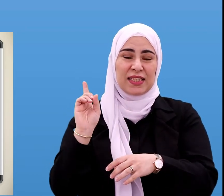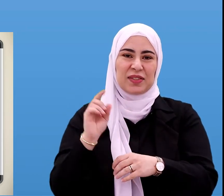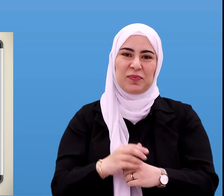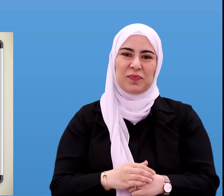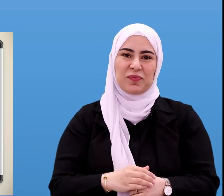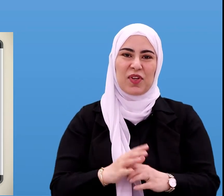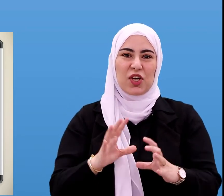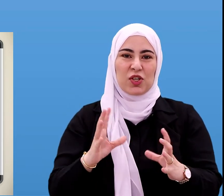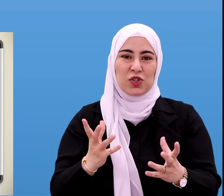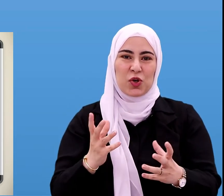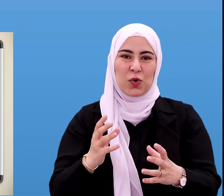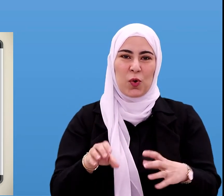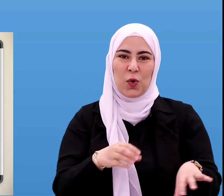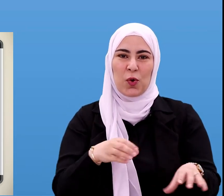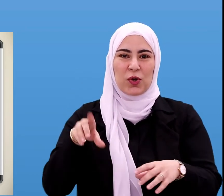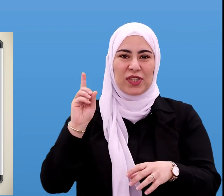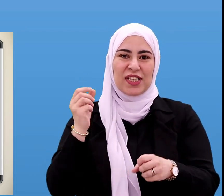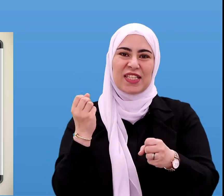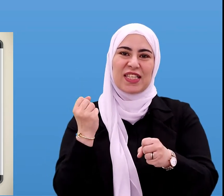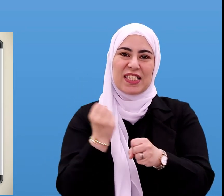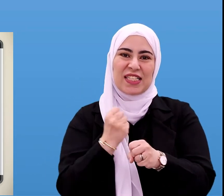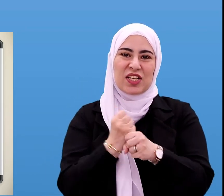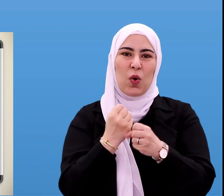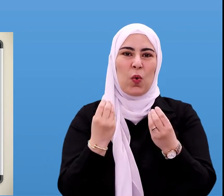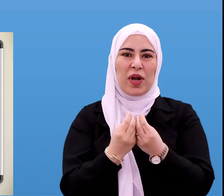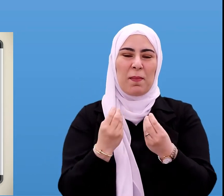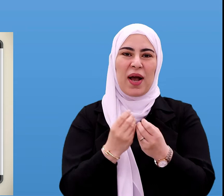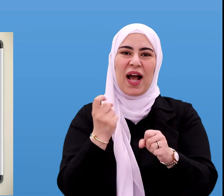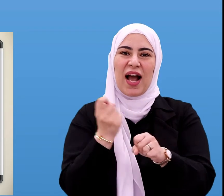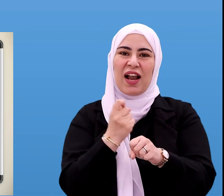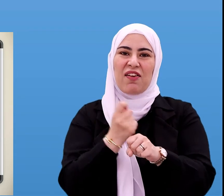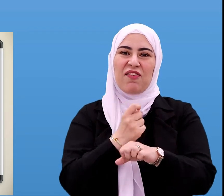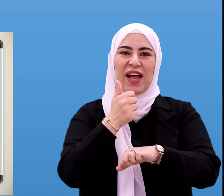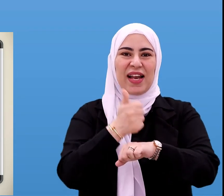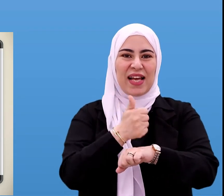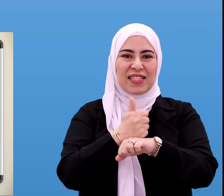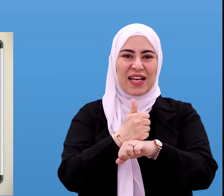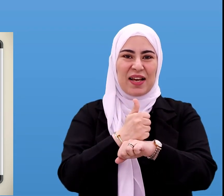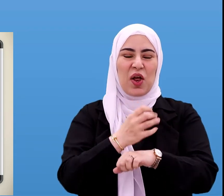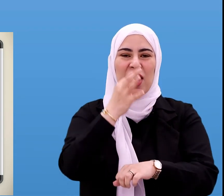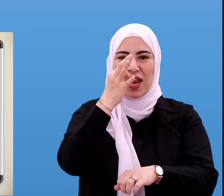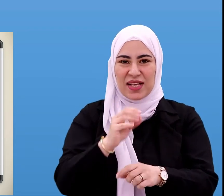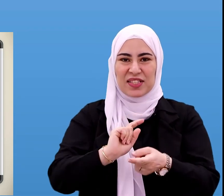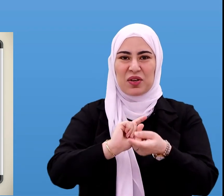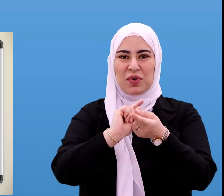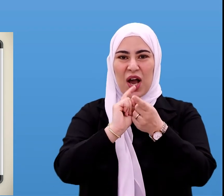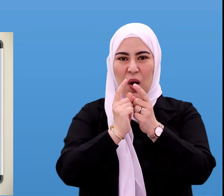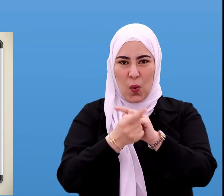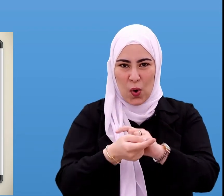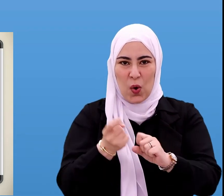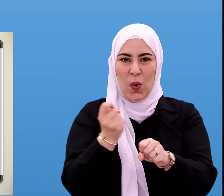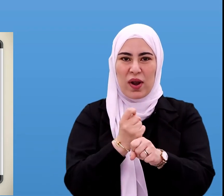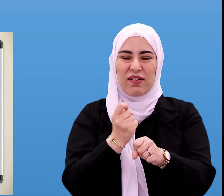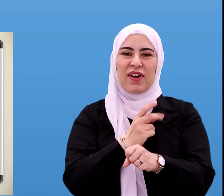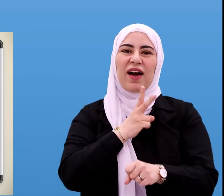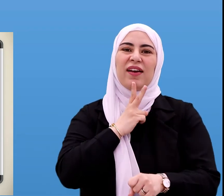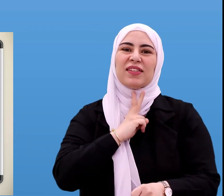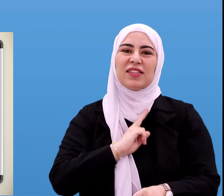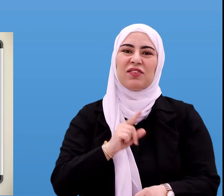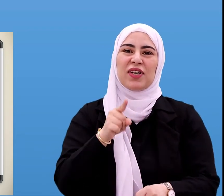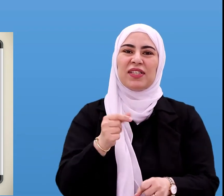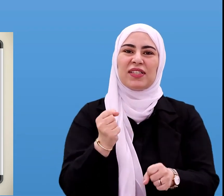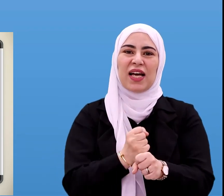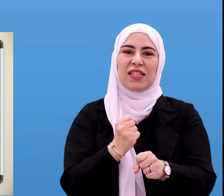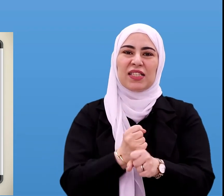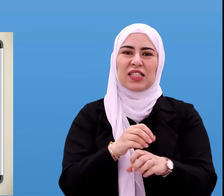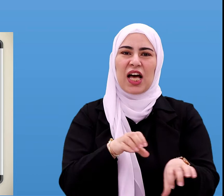what did does to the verb. It turns it into infinitive. If you are going to use did,